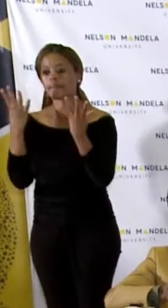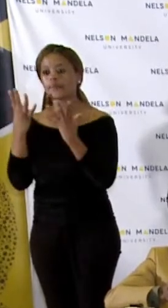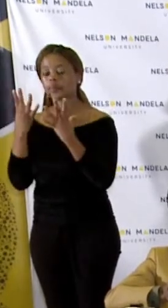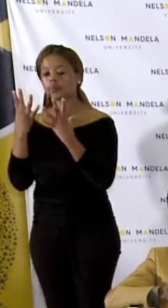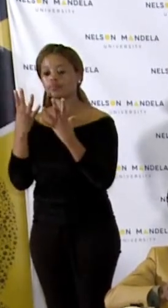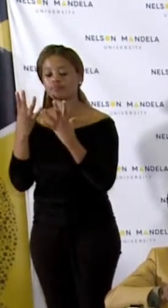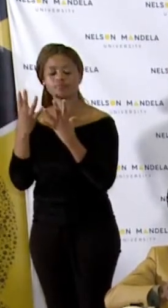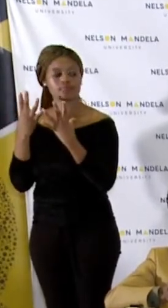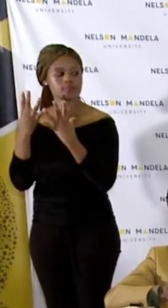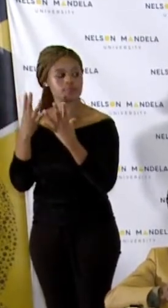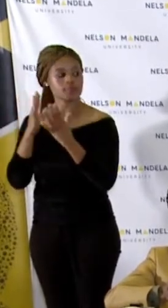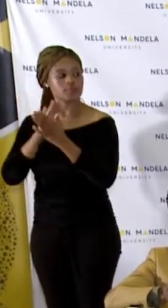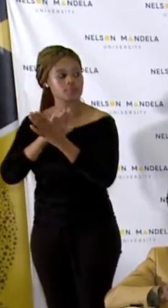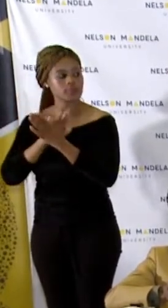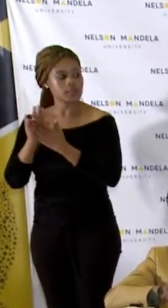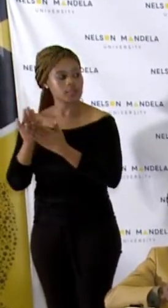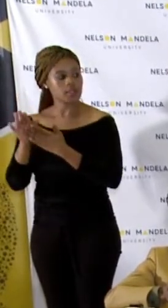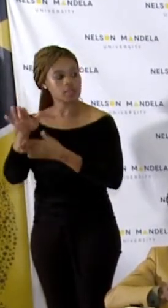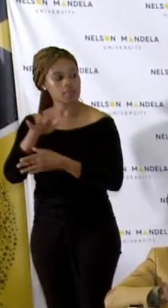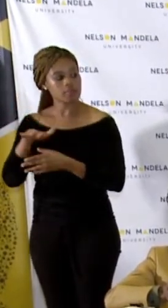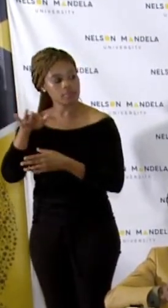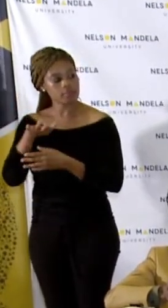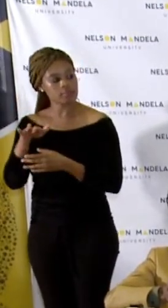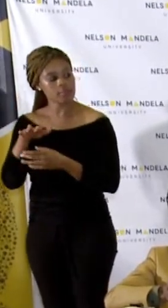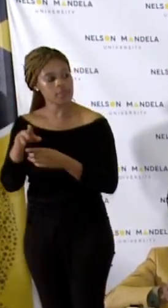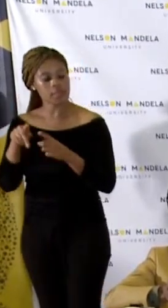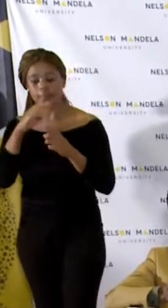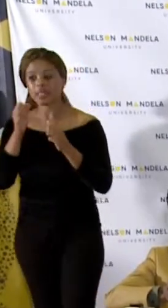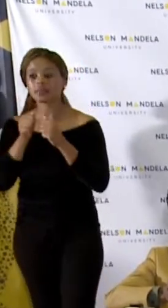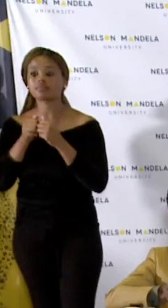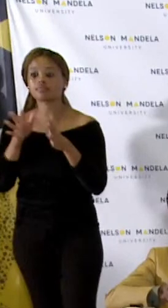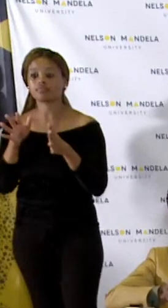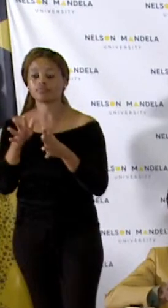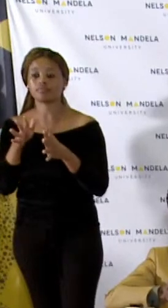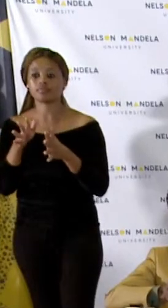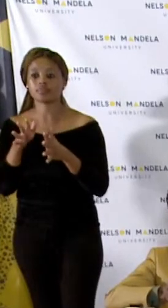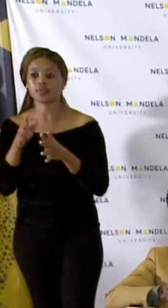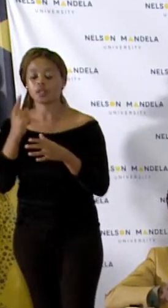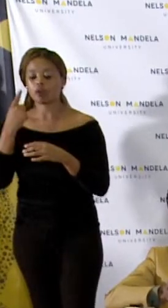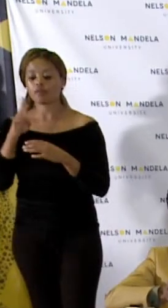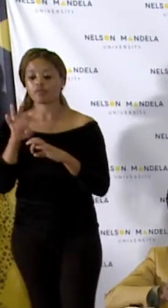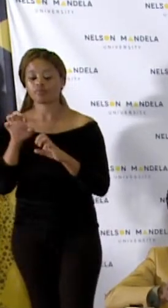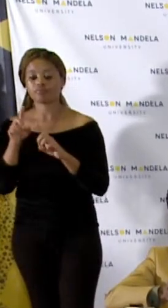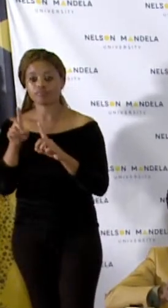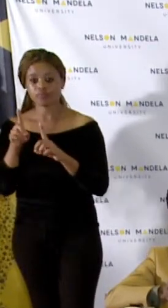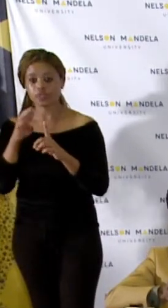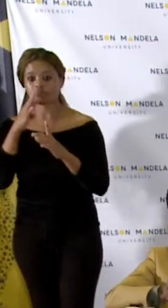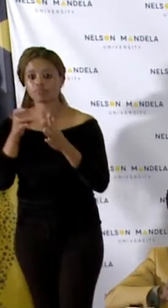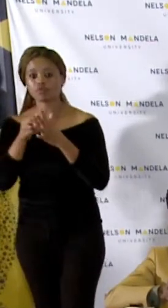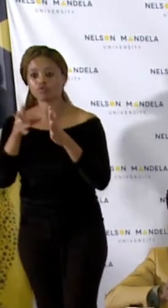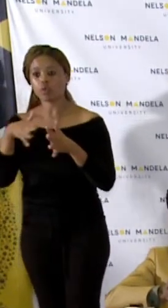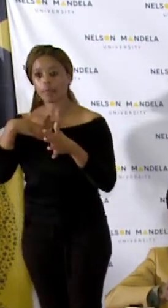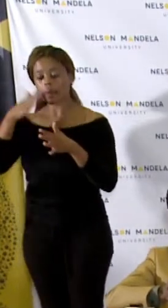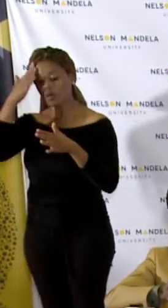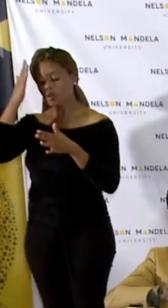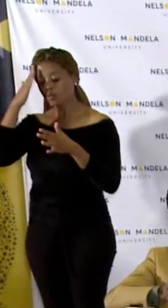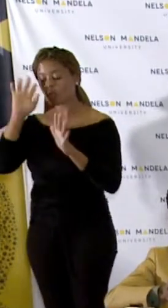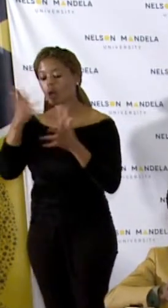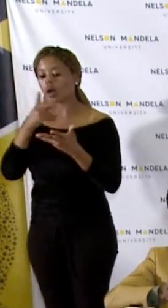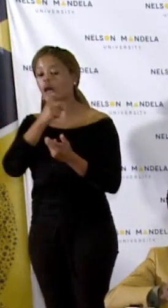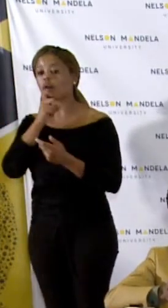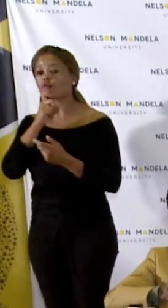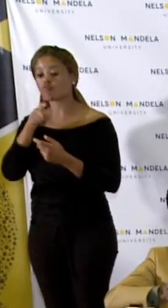education, starting in places like this, also starting in basic education, for students to know how to use